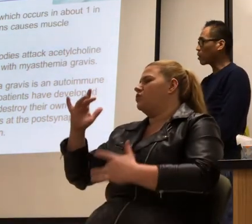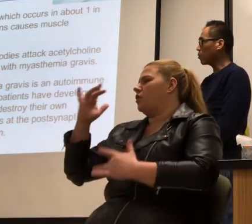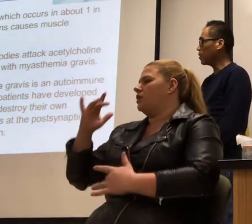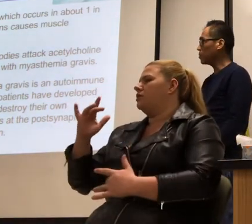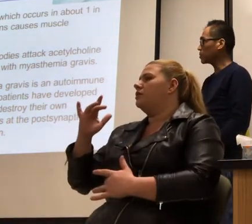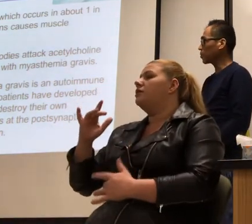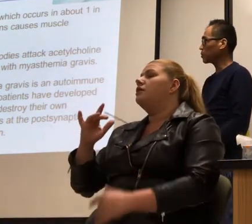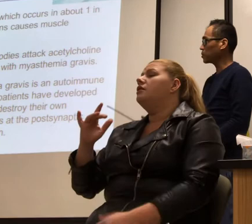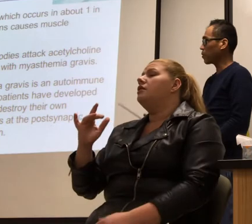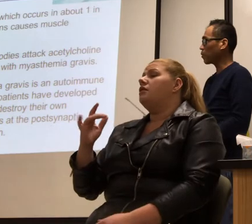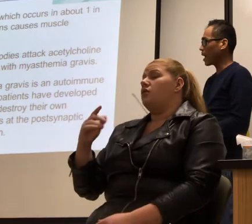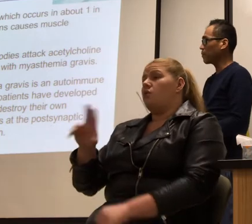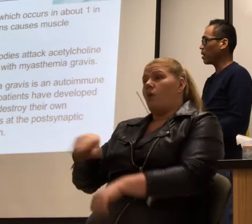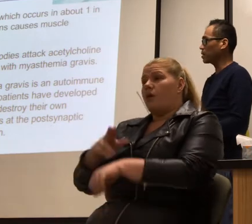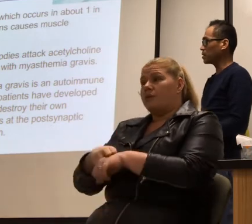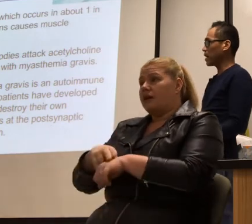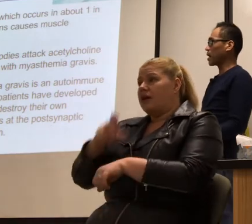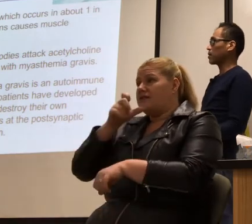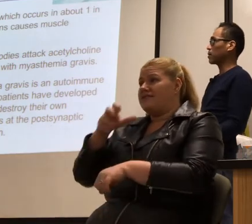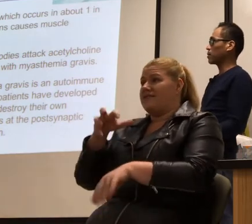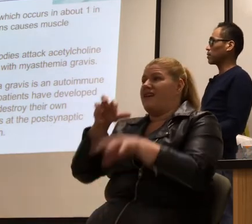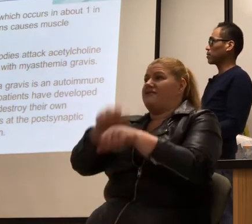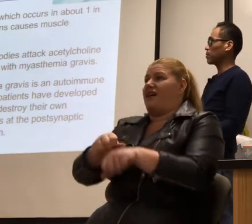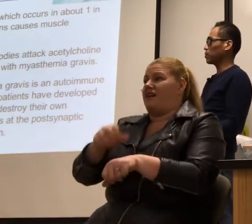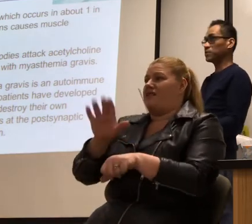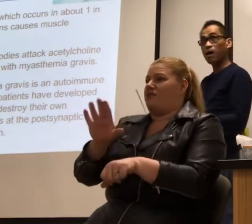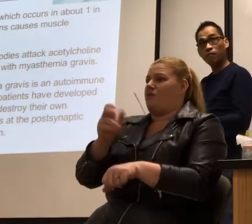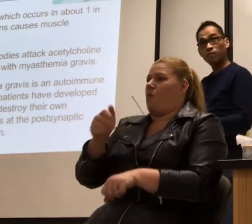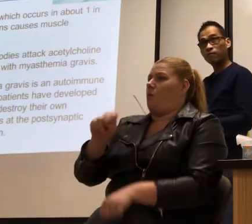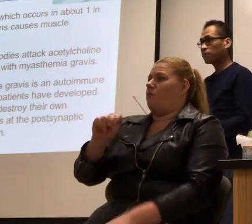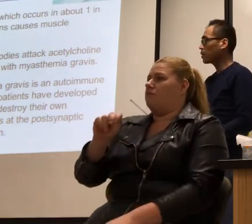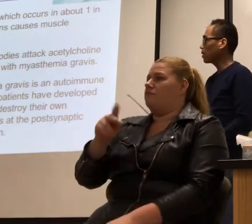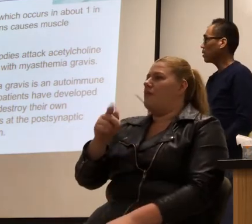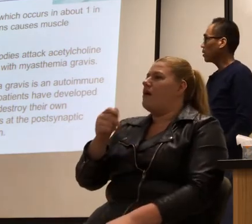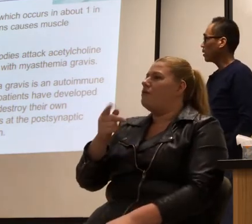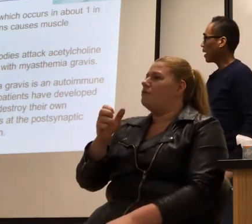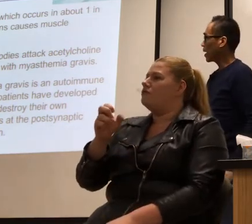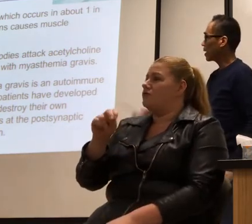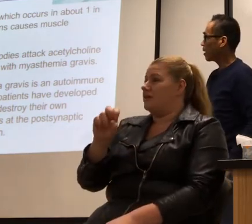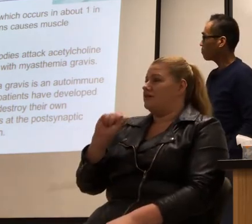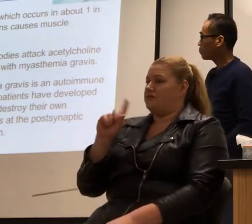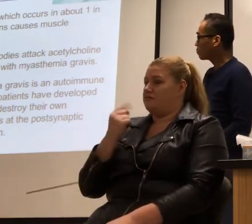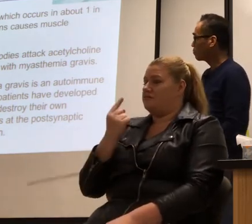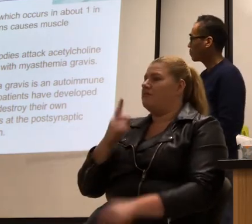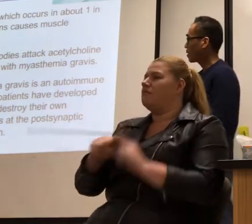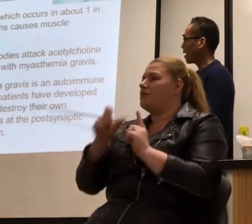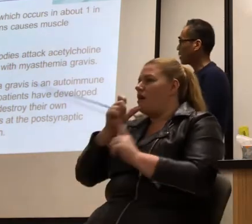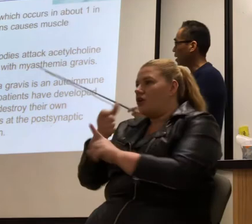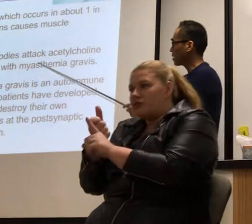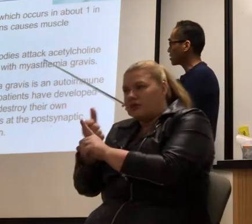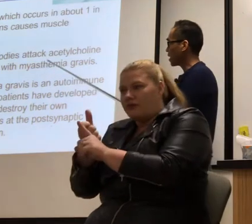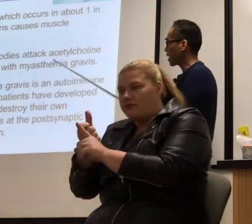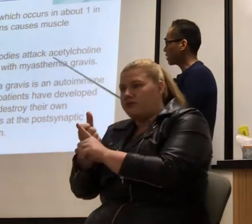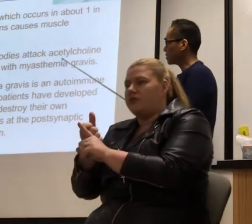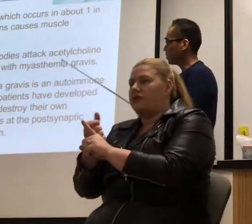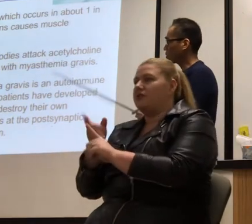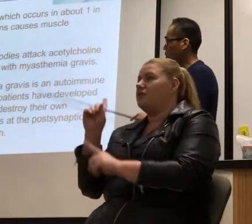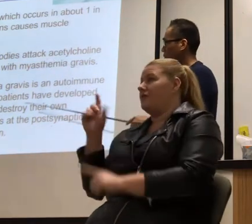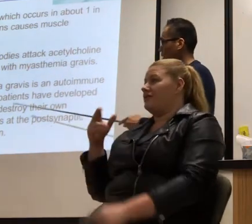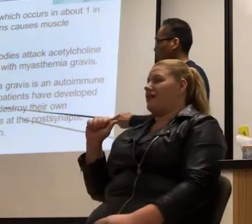But in autoimmune disorders, your own antibodies attack yourself. And the antibodies